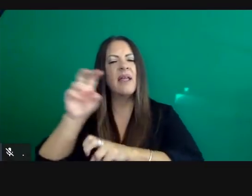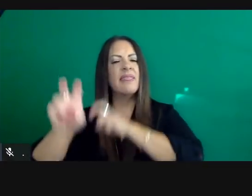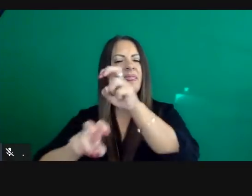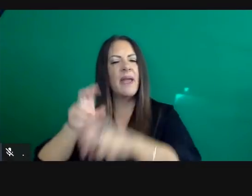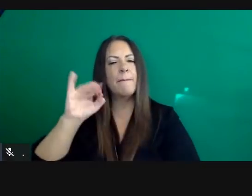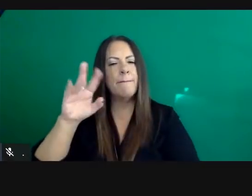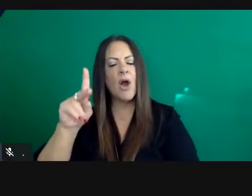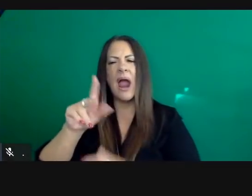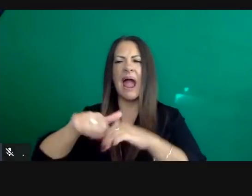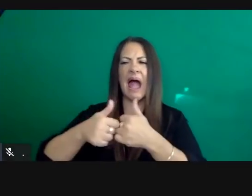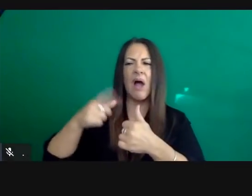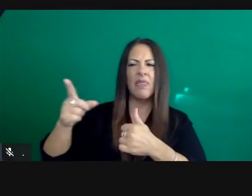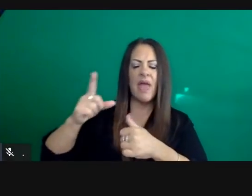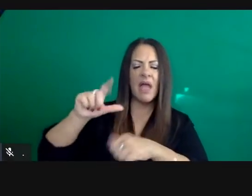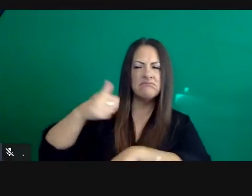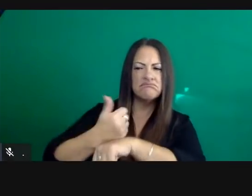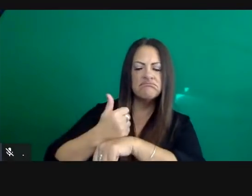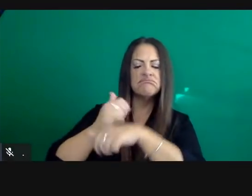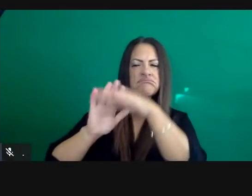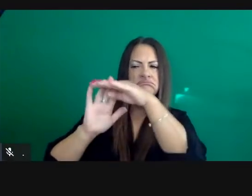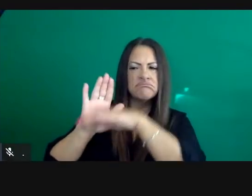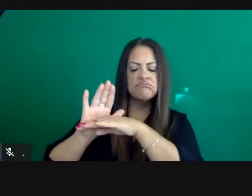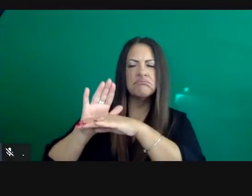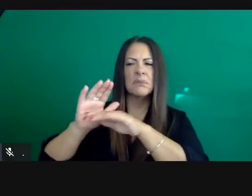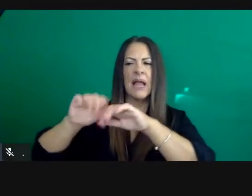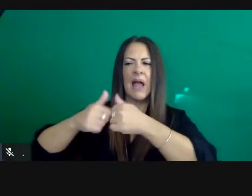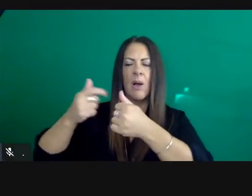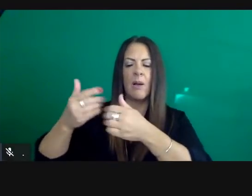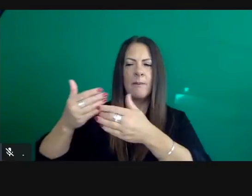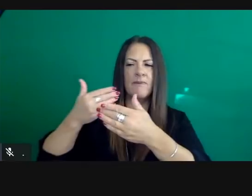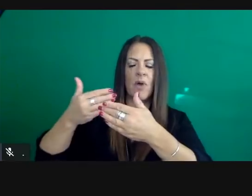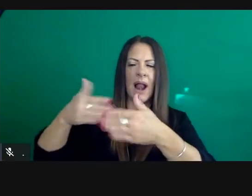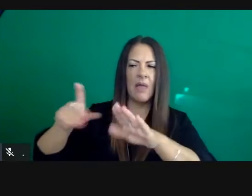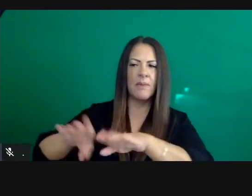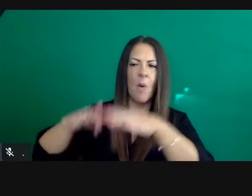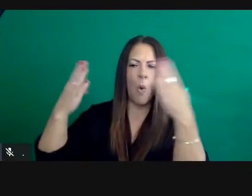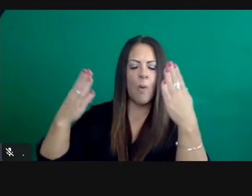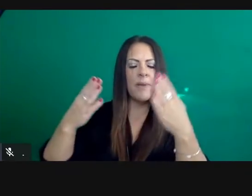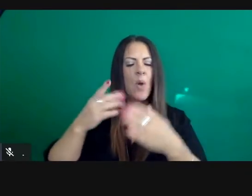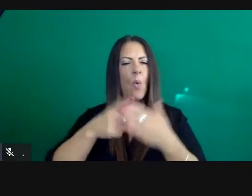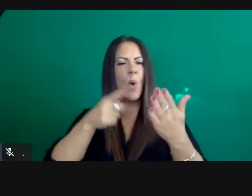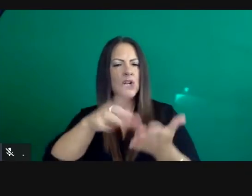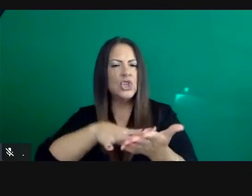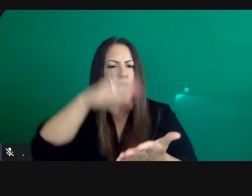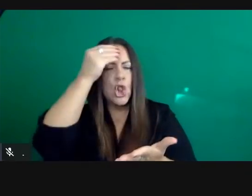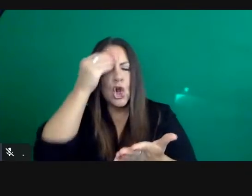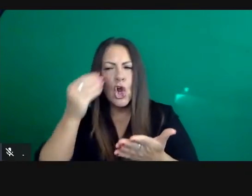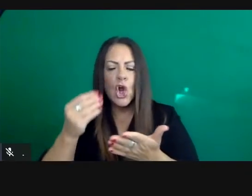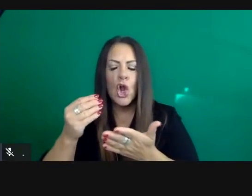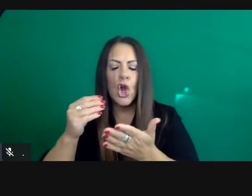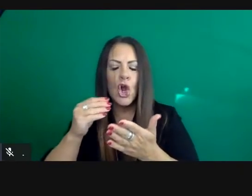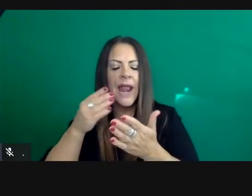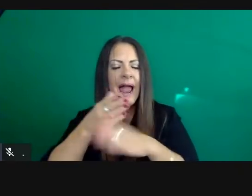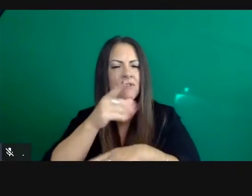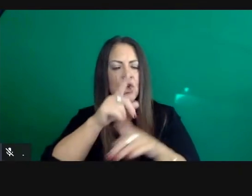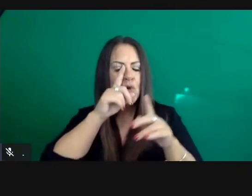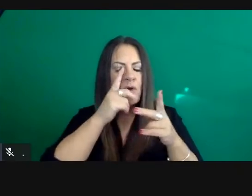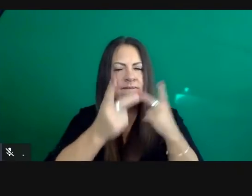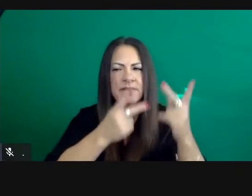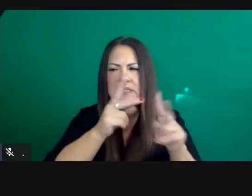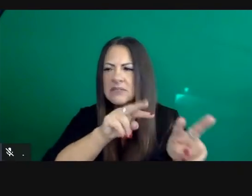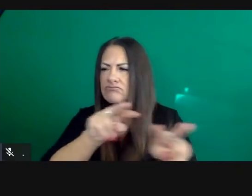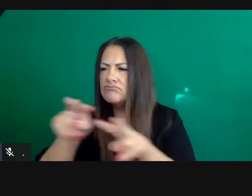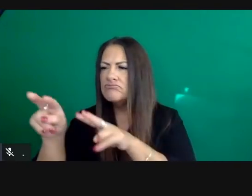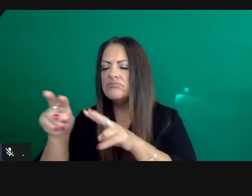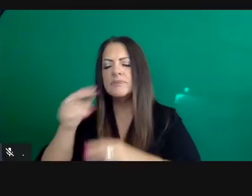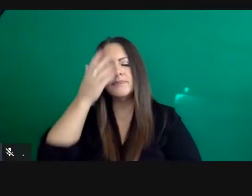the team visited in Florida, and also what they learned there and what they hope to learn at California parks? And then also, why did the team